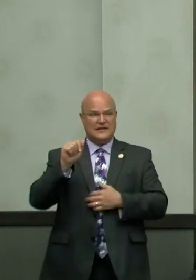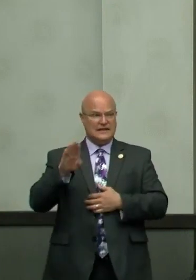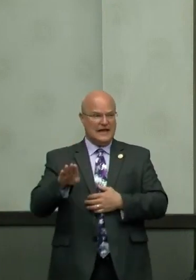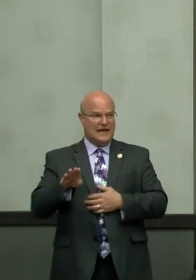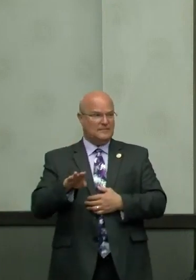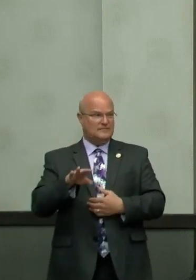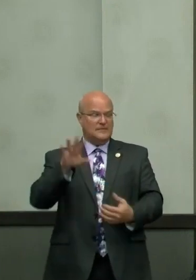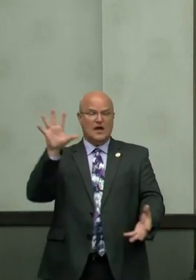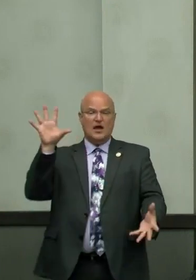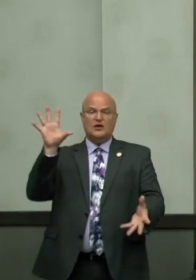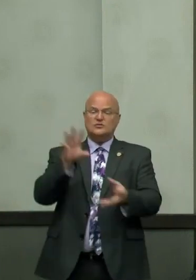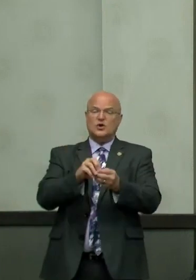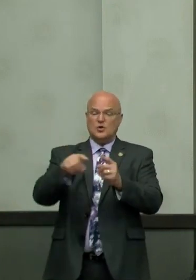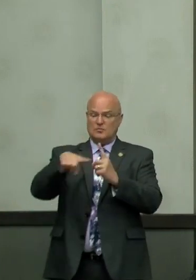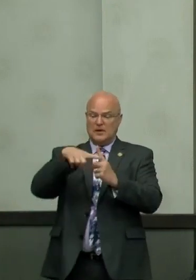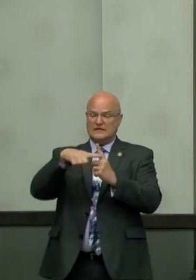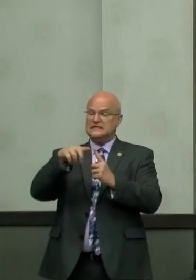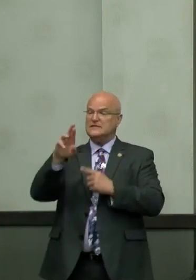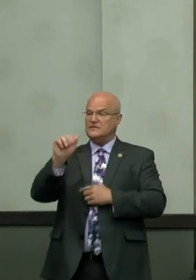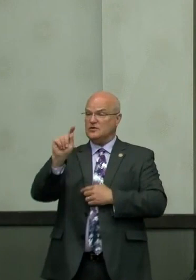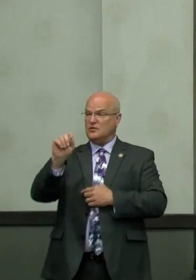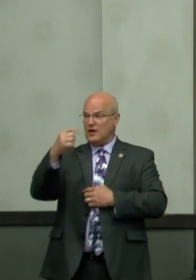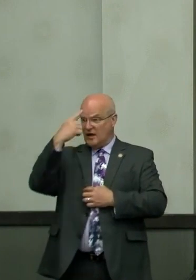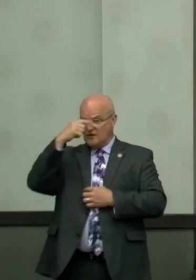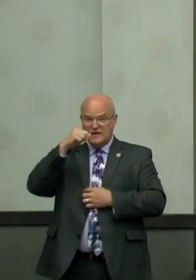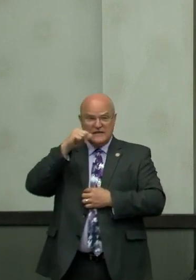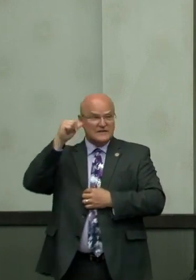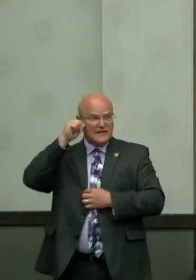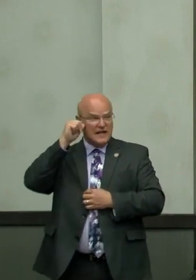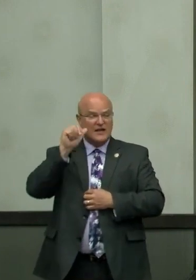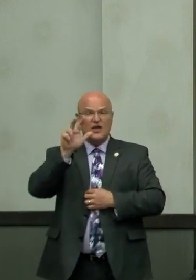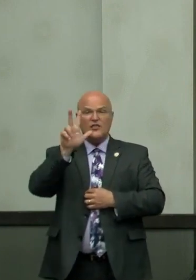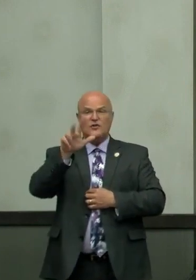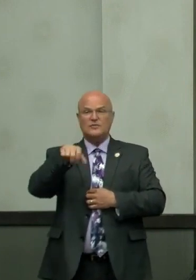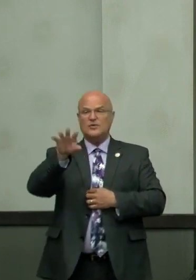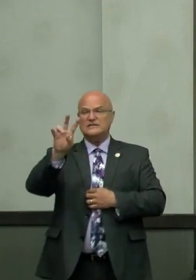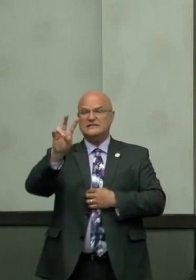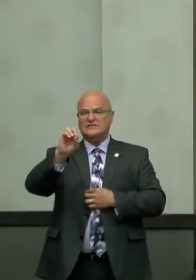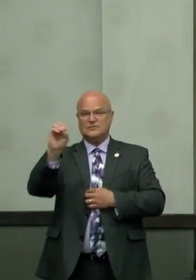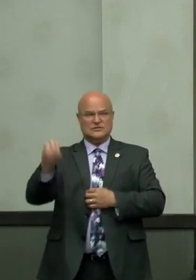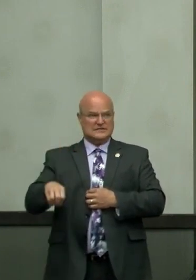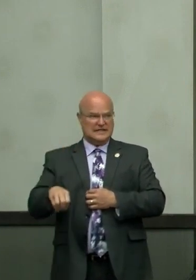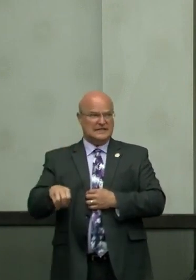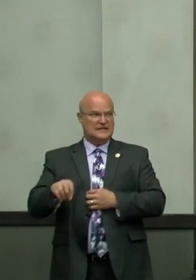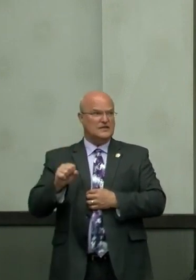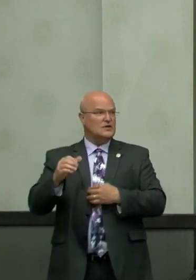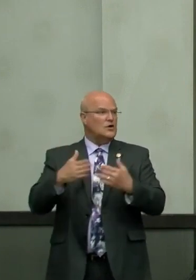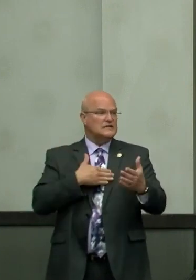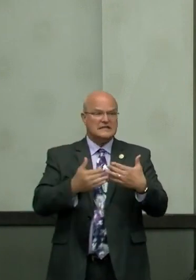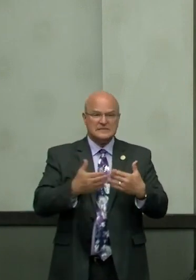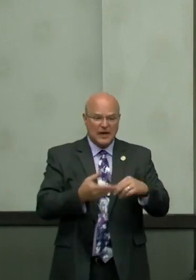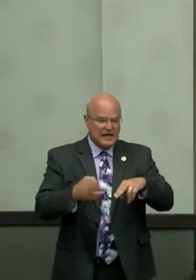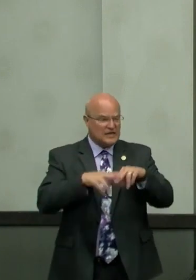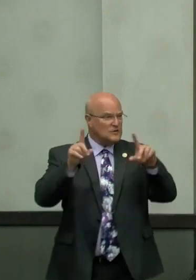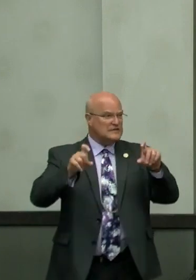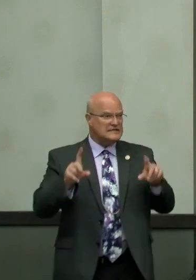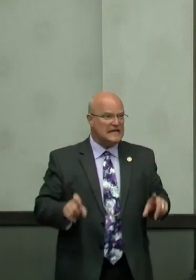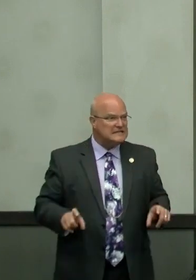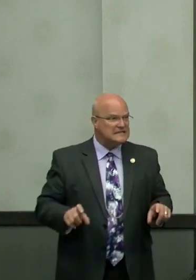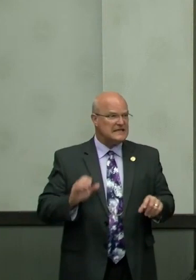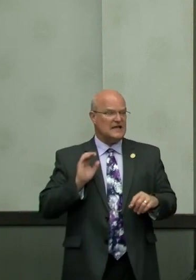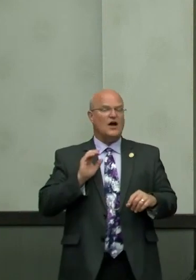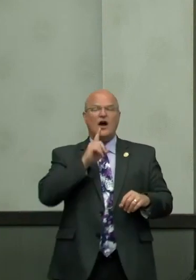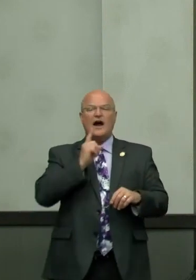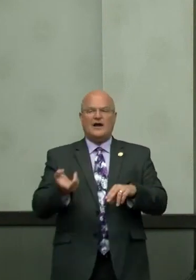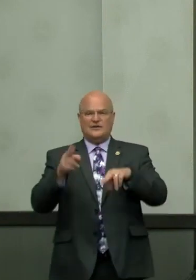Our total positivity rate for yesterday was 3.7%. So despite increased testing,